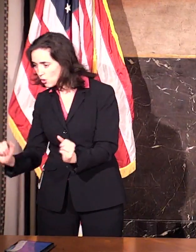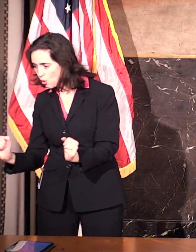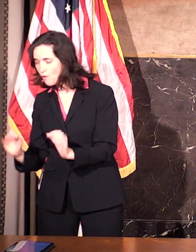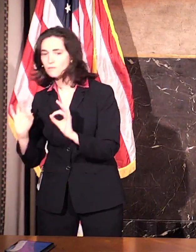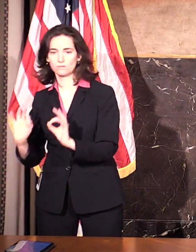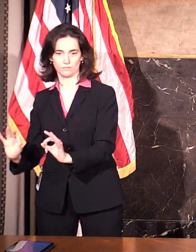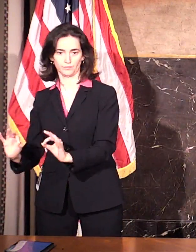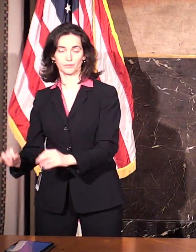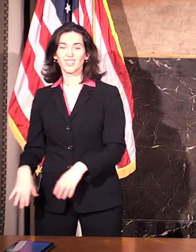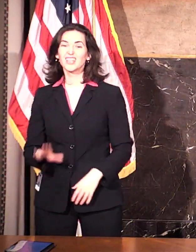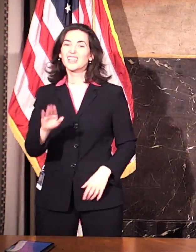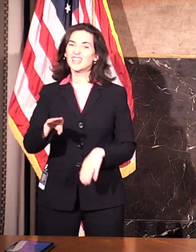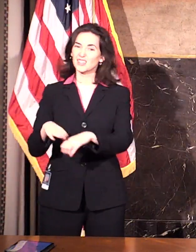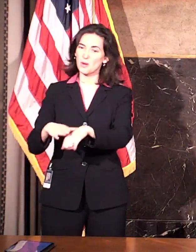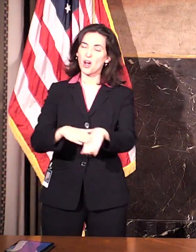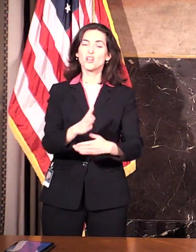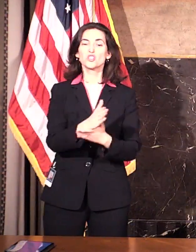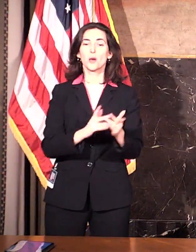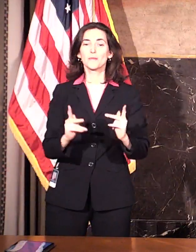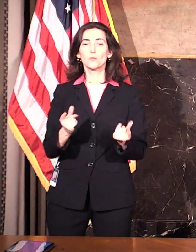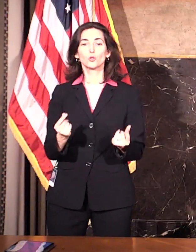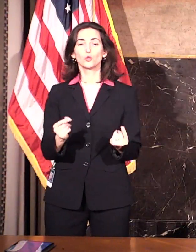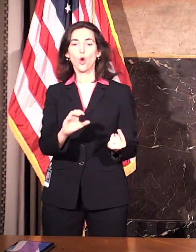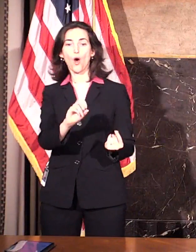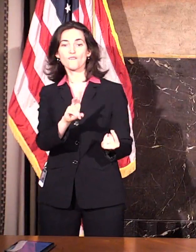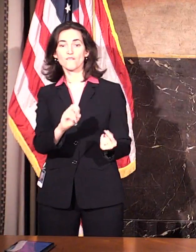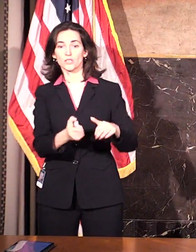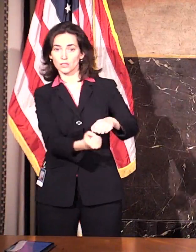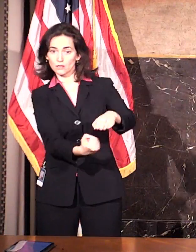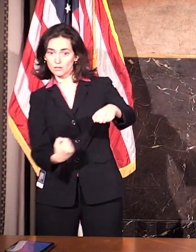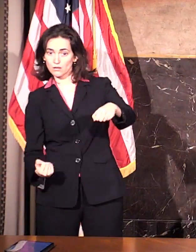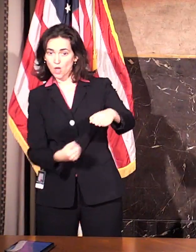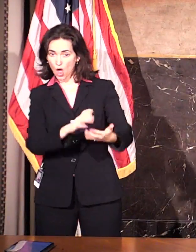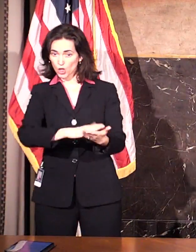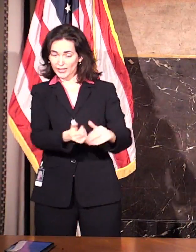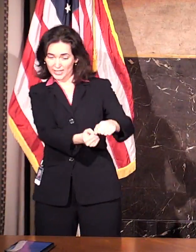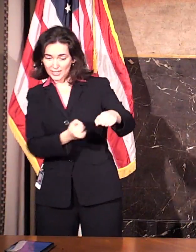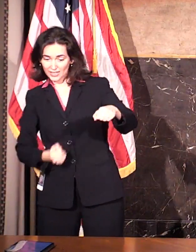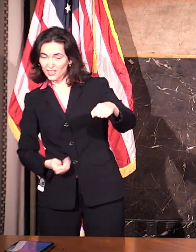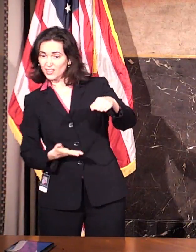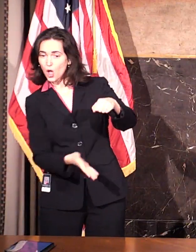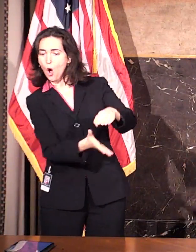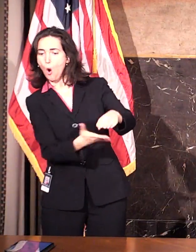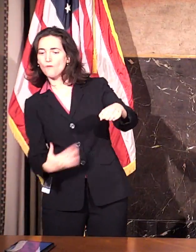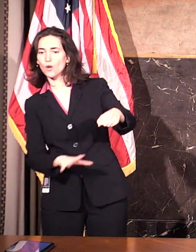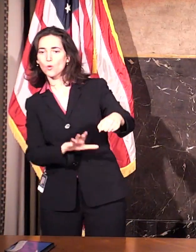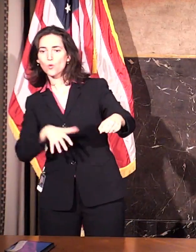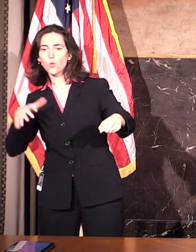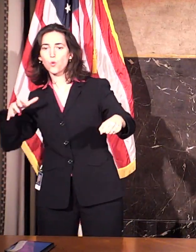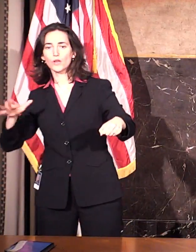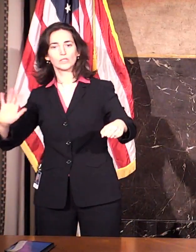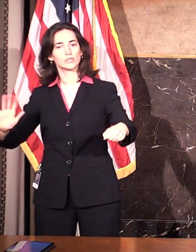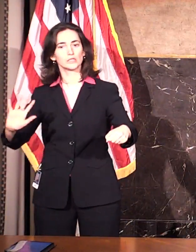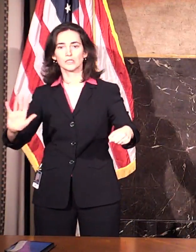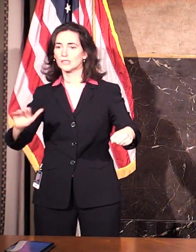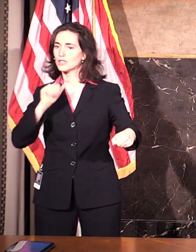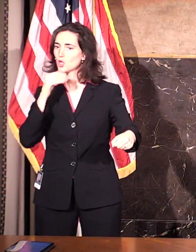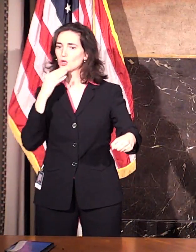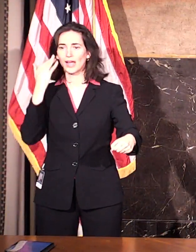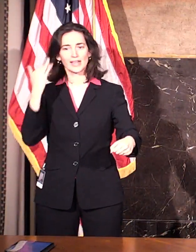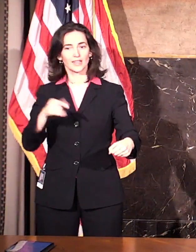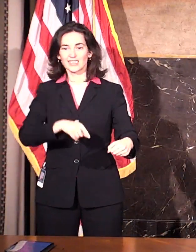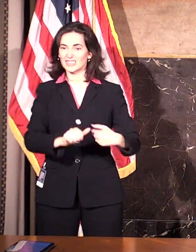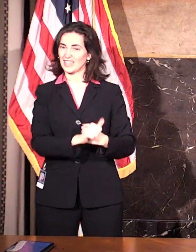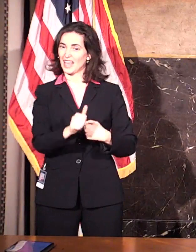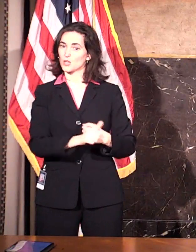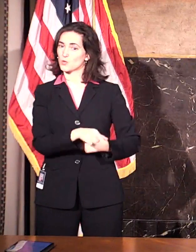by leaving the oven on and opening the oven door. And it's not made for that, and that can be dangerous as well. And